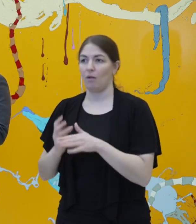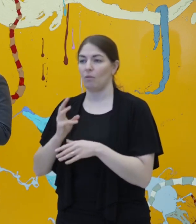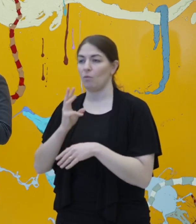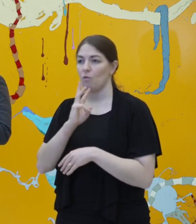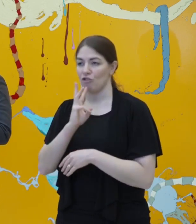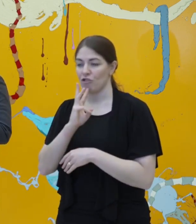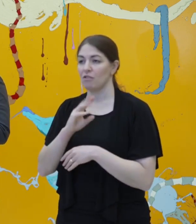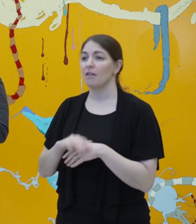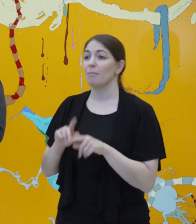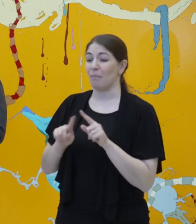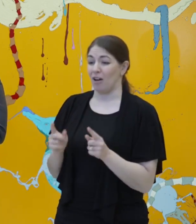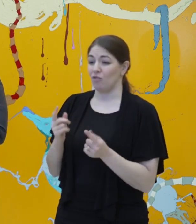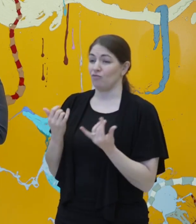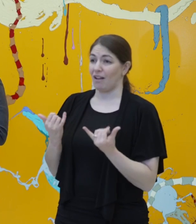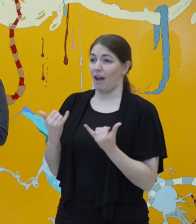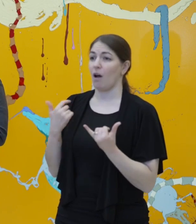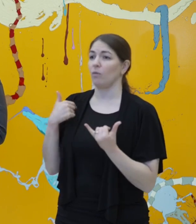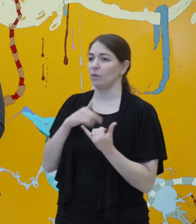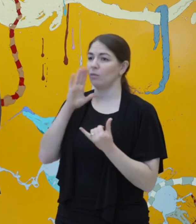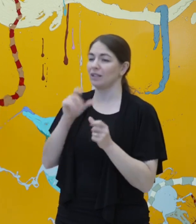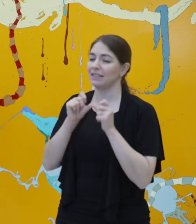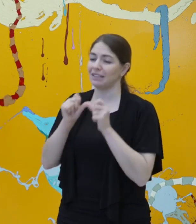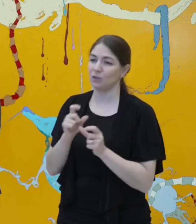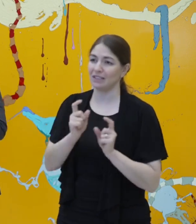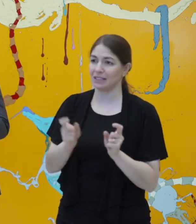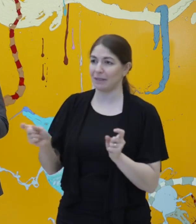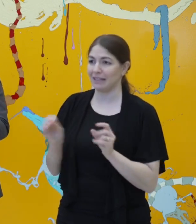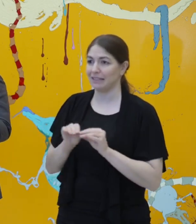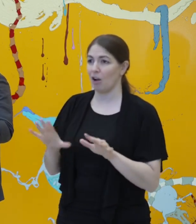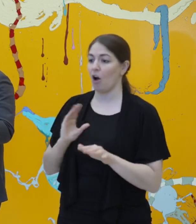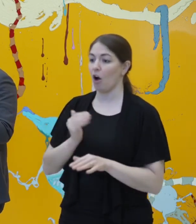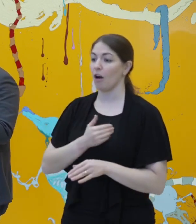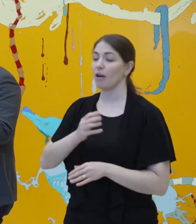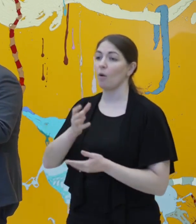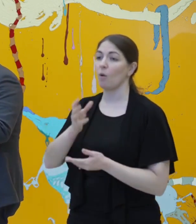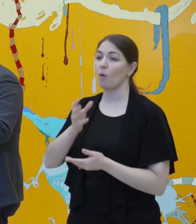bottled water dispensing efforts, and I'll invite Tracy to share a little bit more.